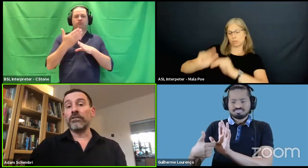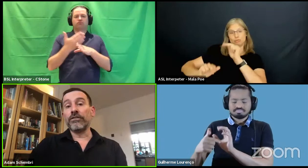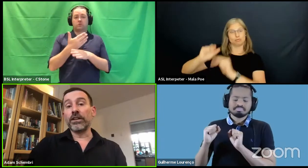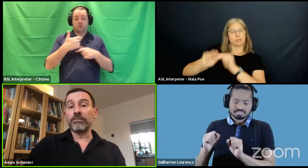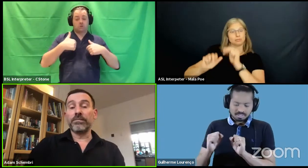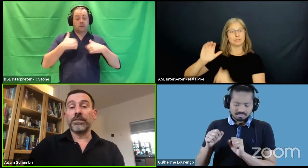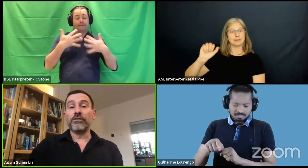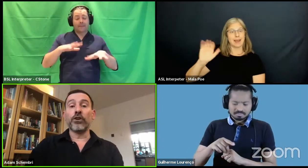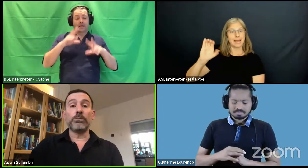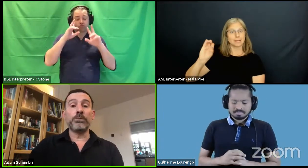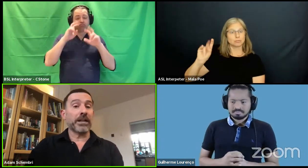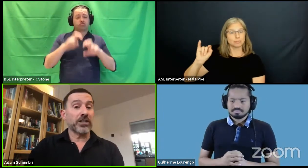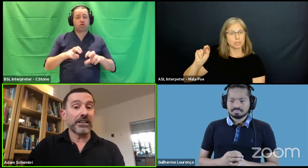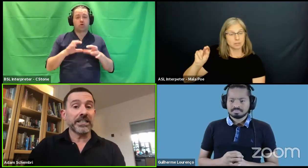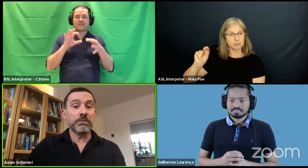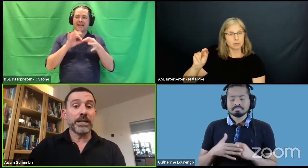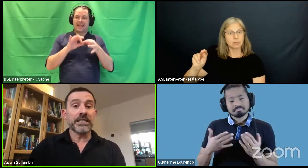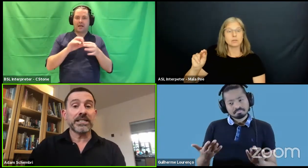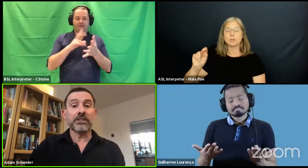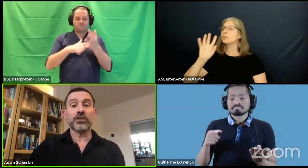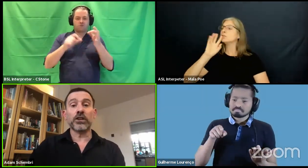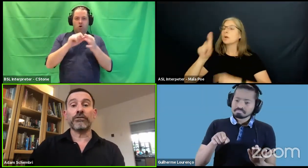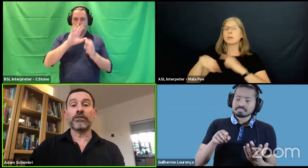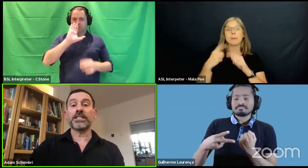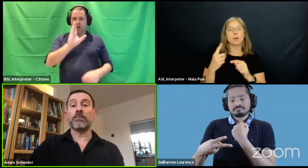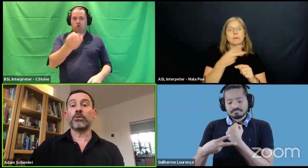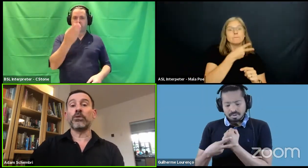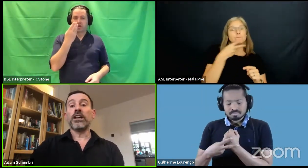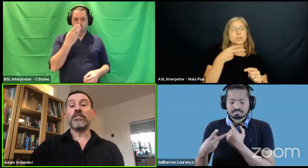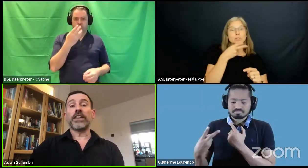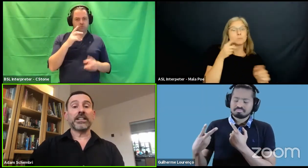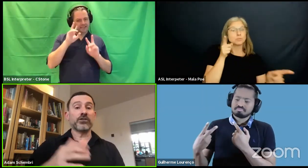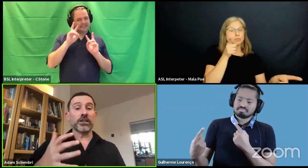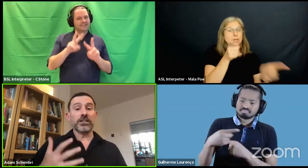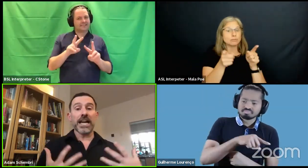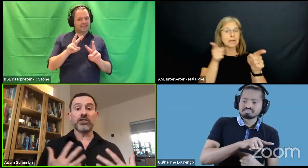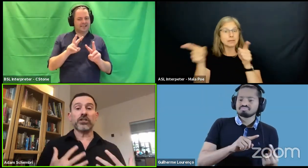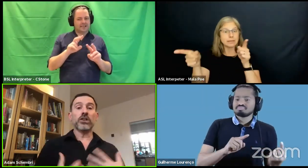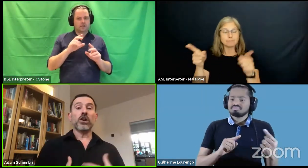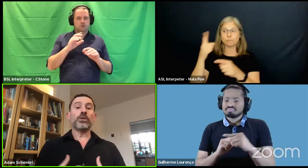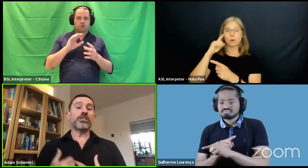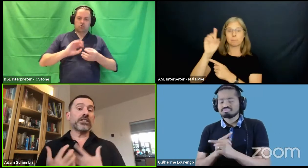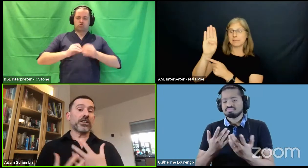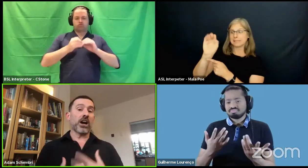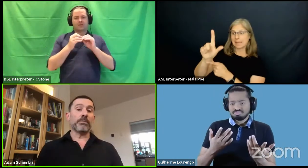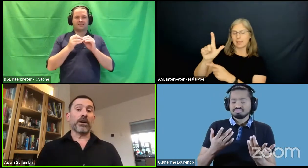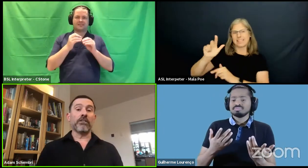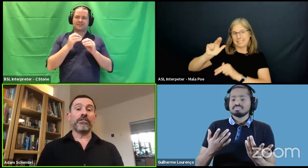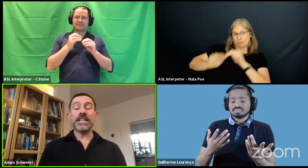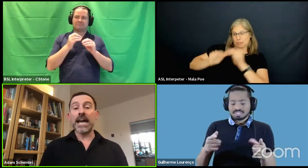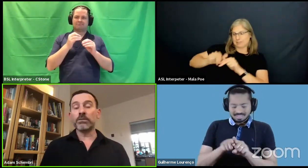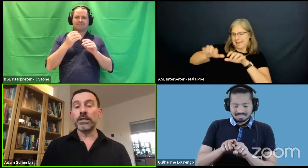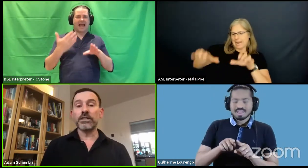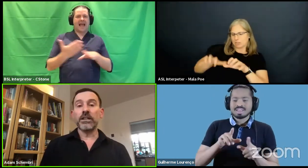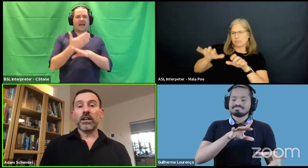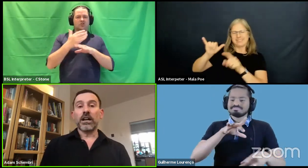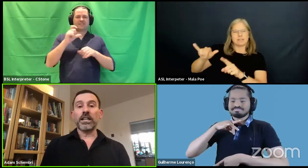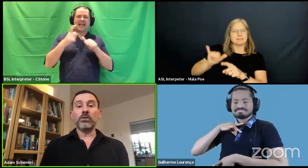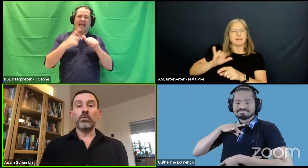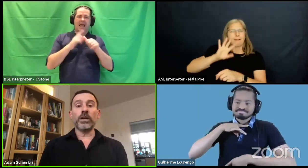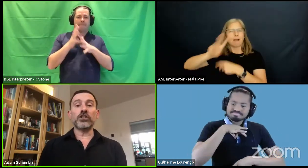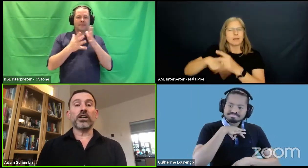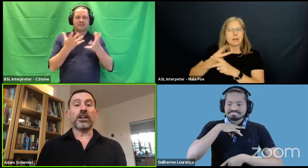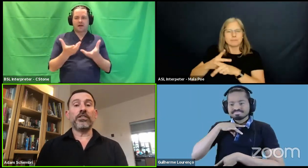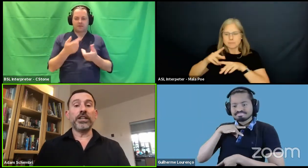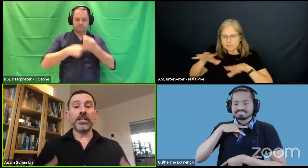on verb directionality in BSL showed, for example, that constructed action, which is a type of enactment